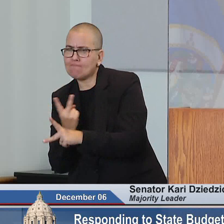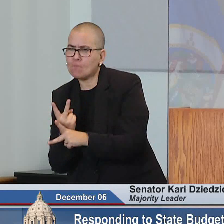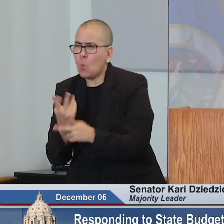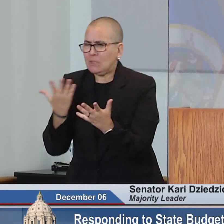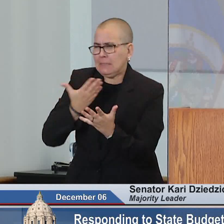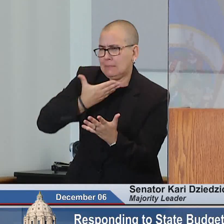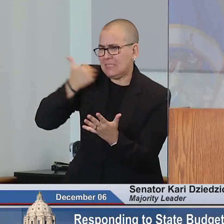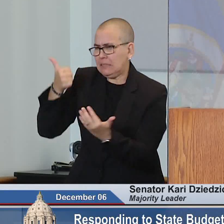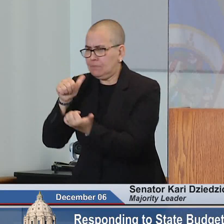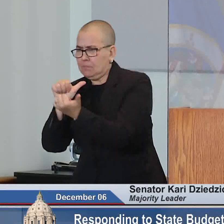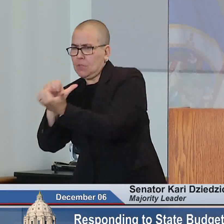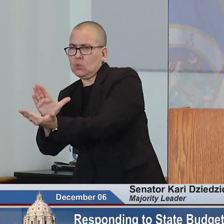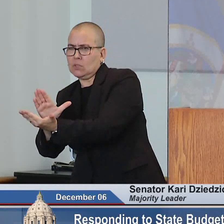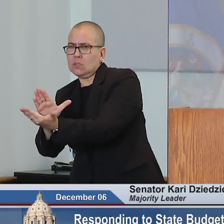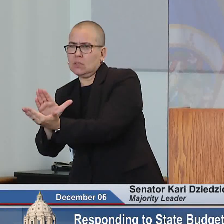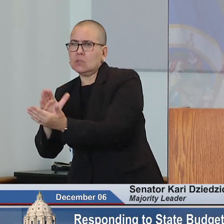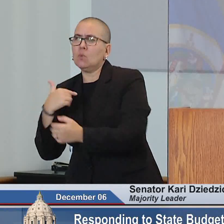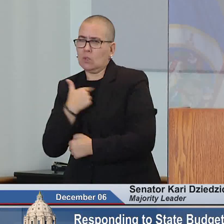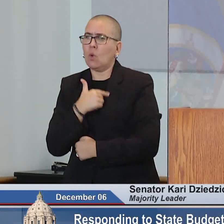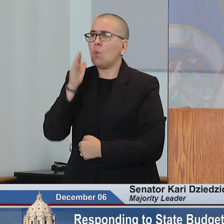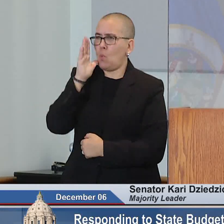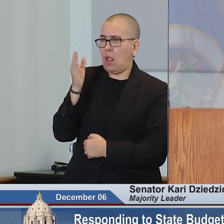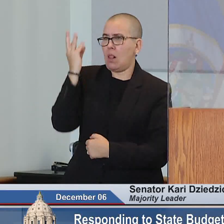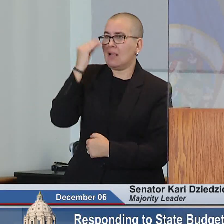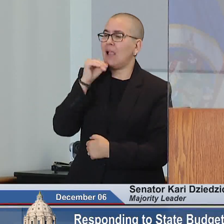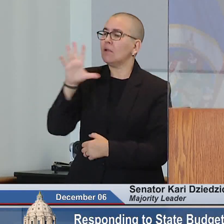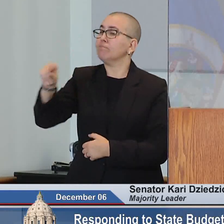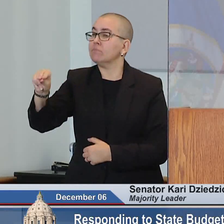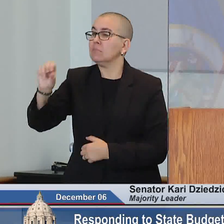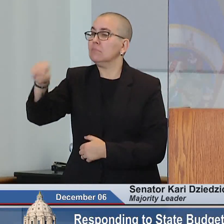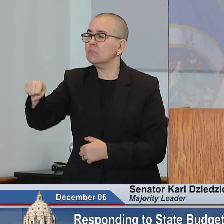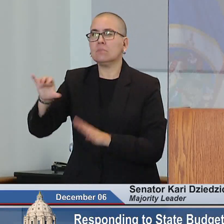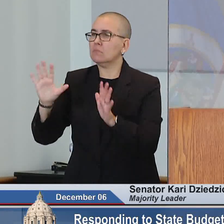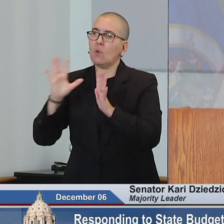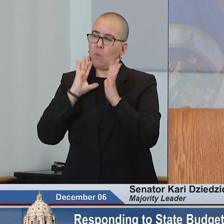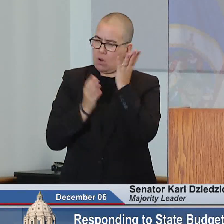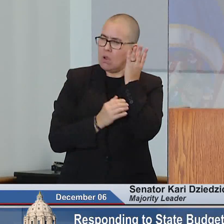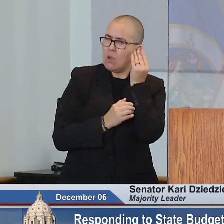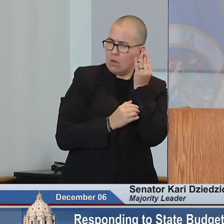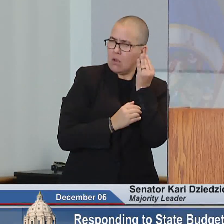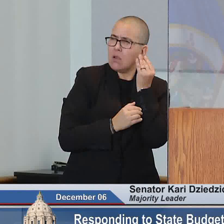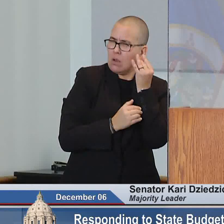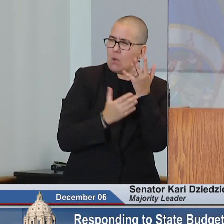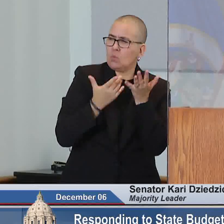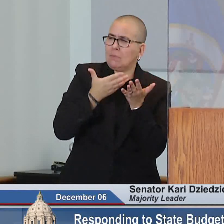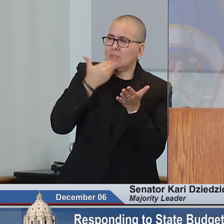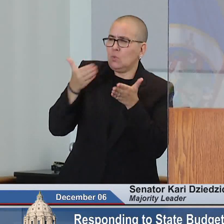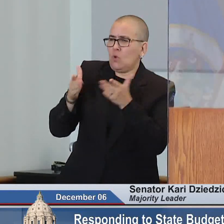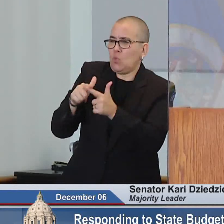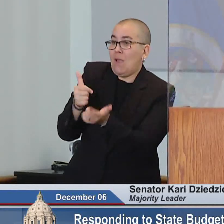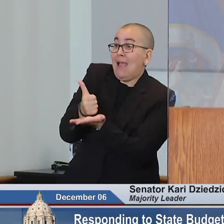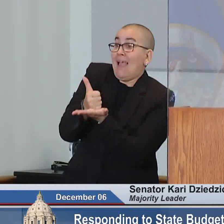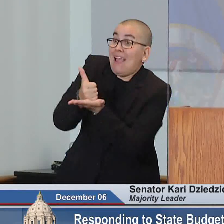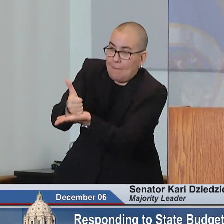think we will be thoughtful, strategic, and figure out what's the best way to help Minnesotans and have a budget.